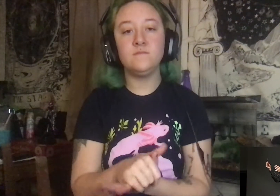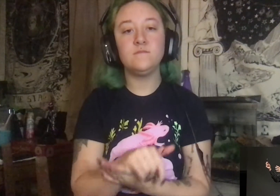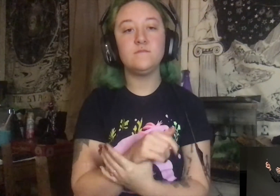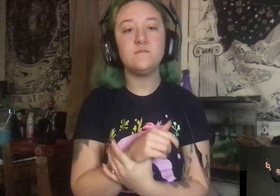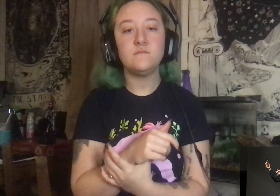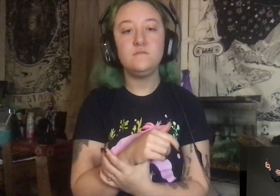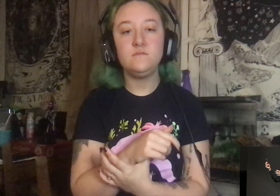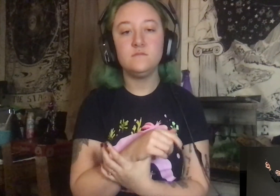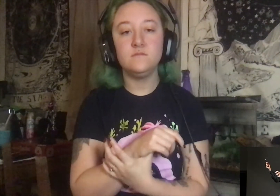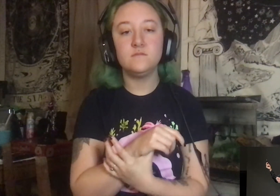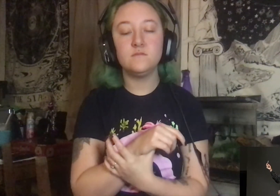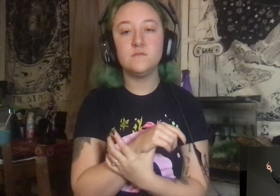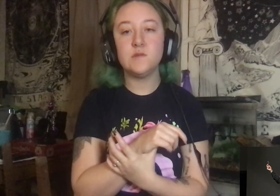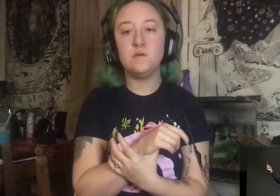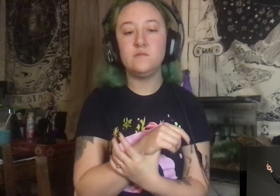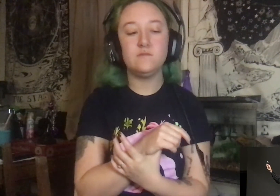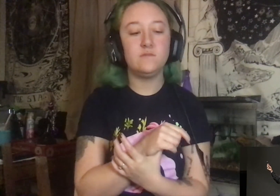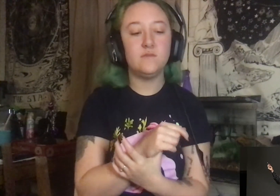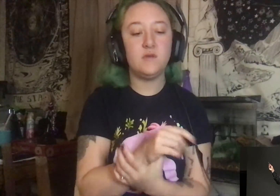playing cards I got yesterday, but